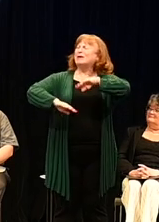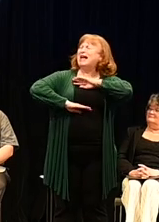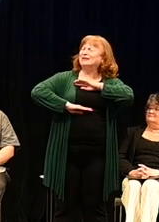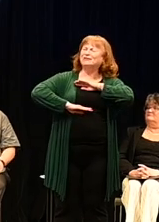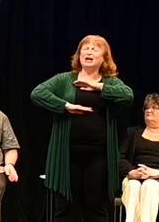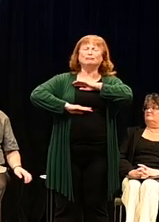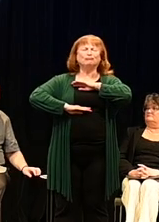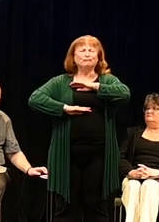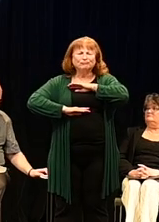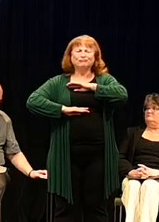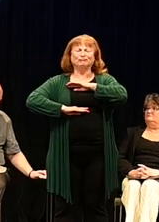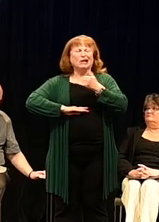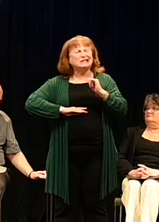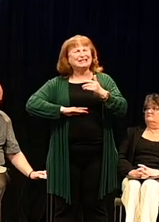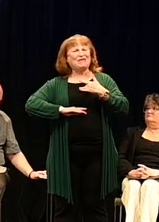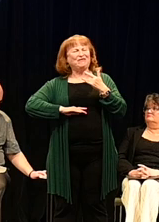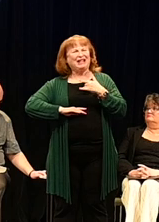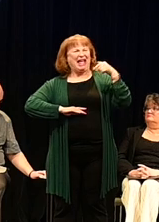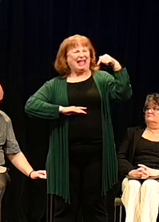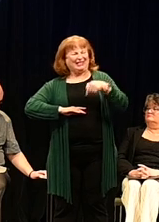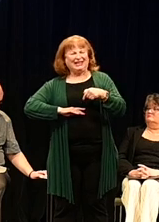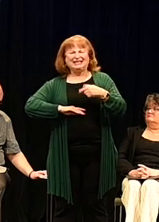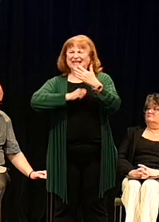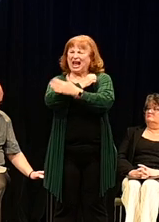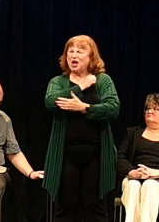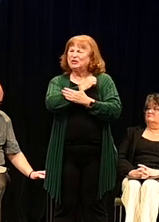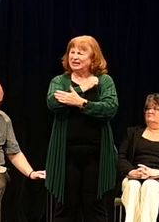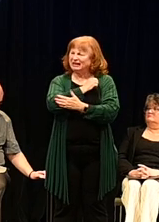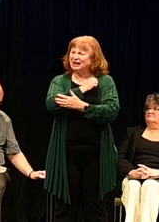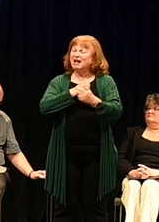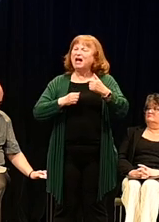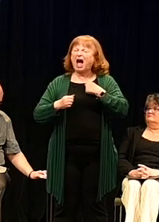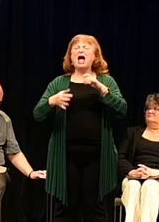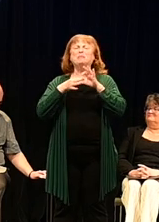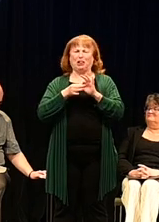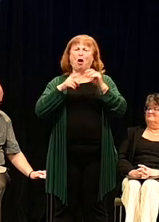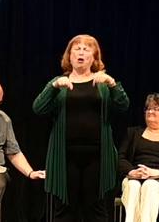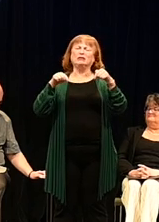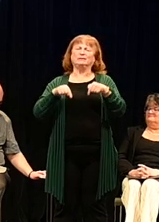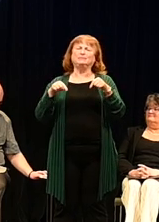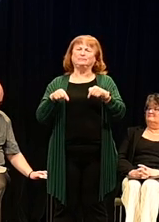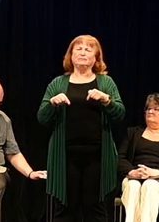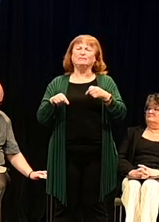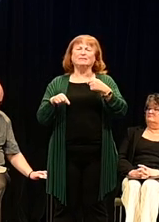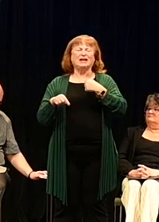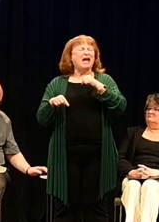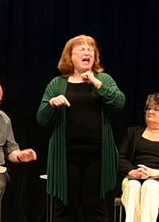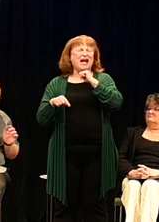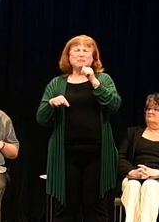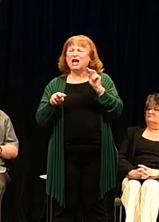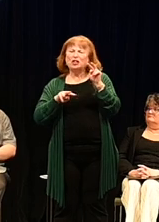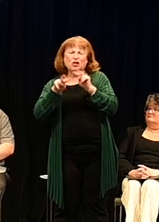gratifying to still feel like this is a county where I belong. I am not